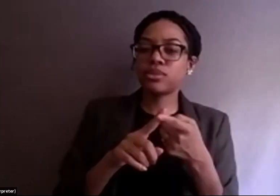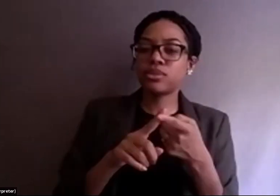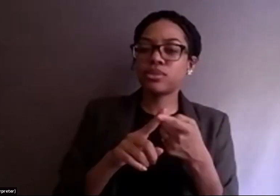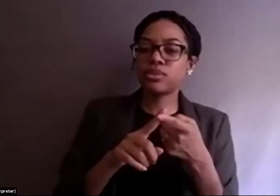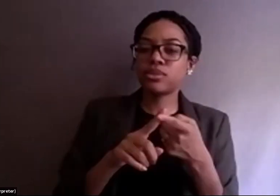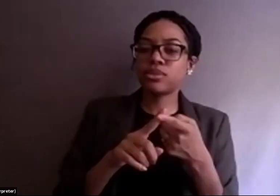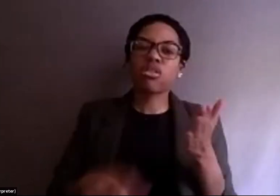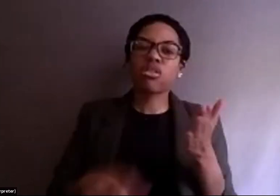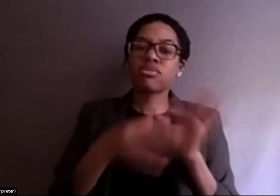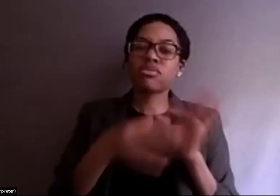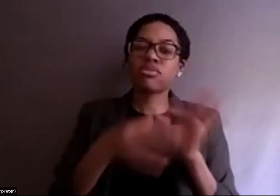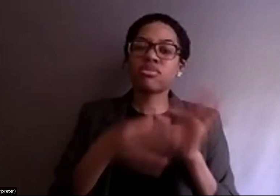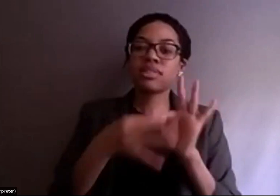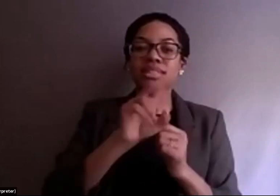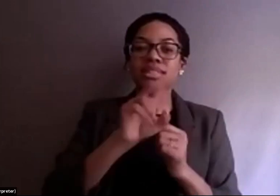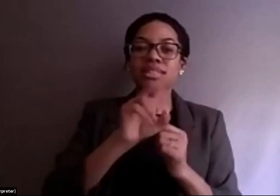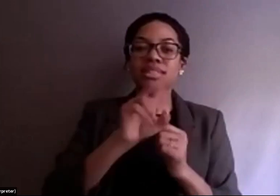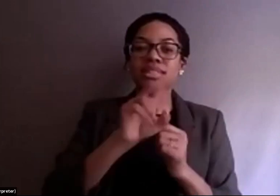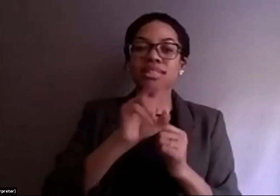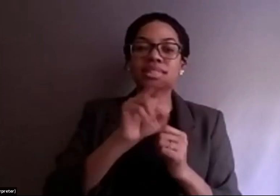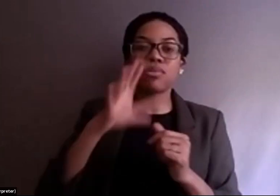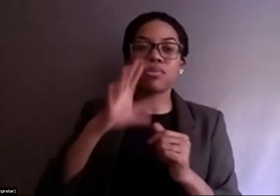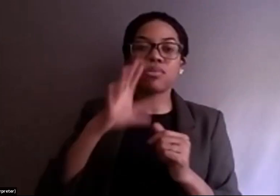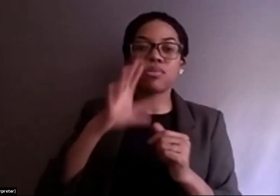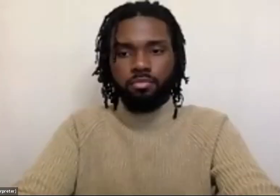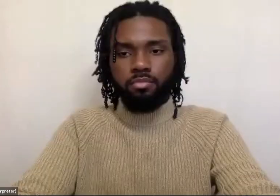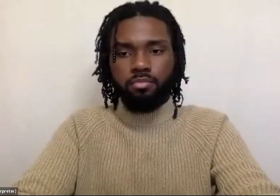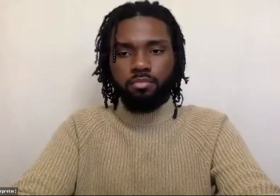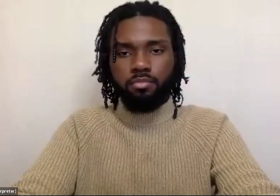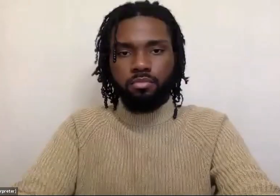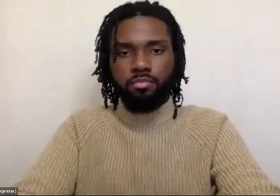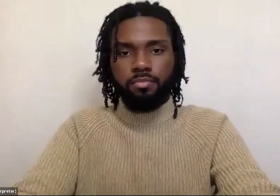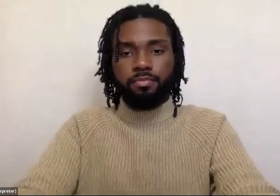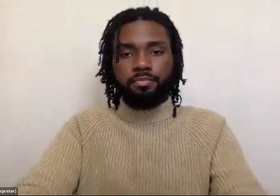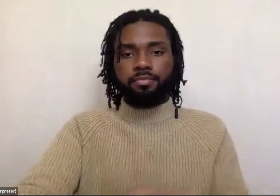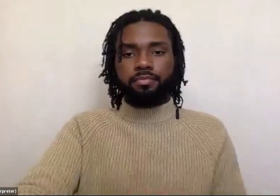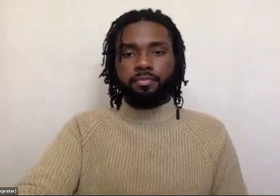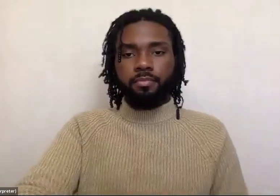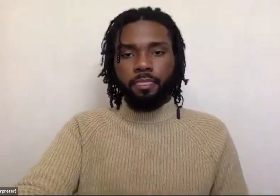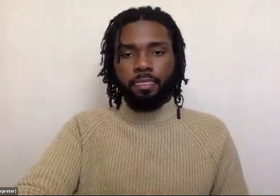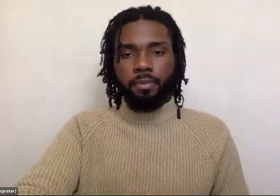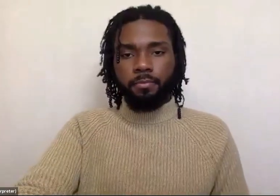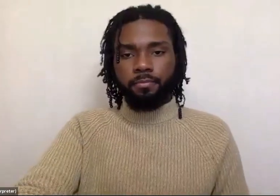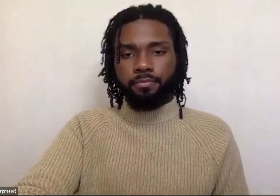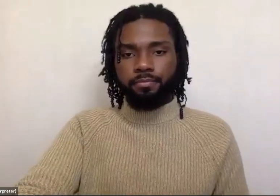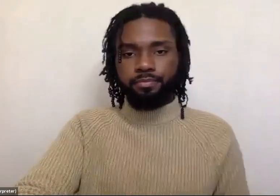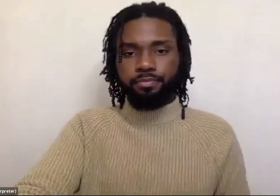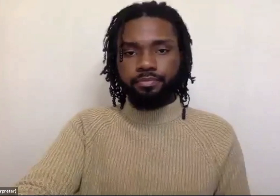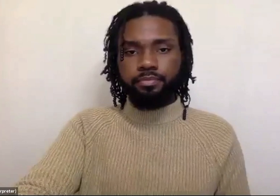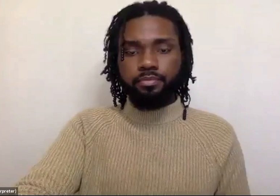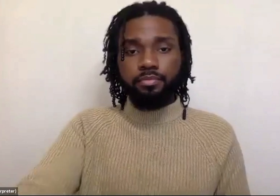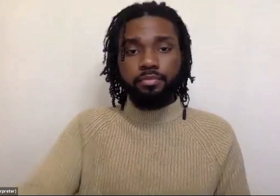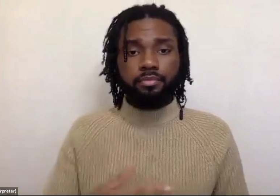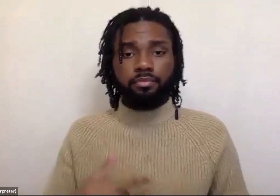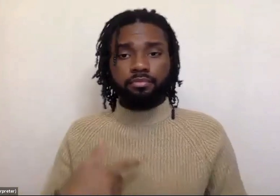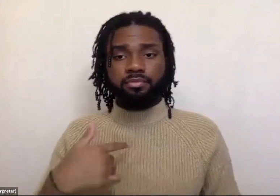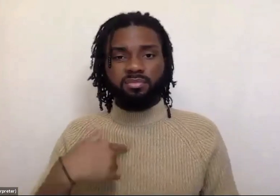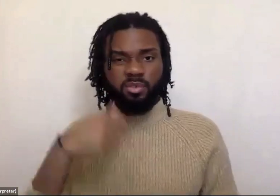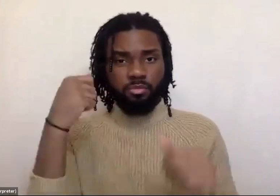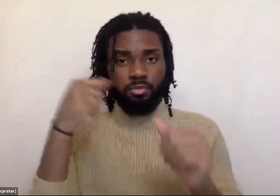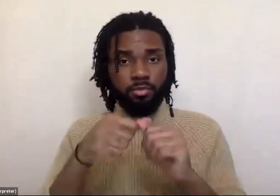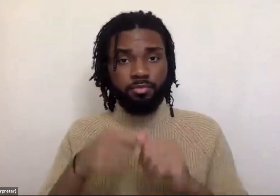was just wondering about your reflections on that document. Mm-hmm. I remember it. It happened,